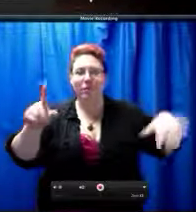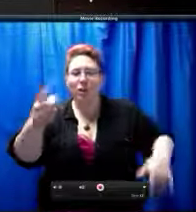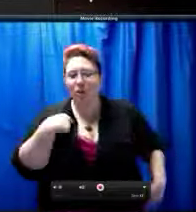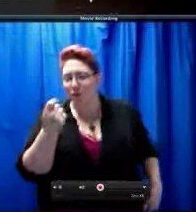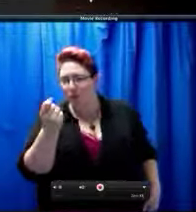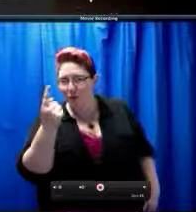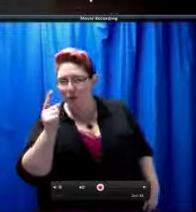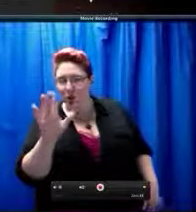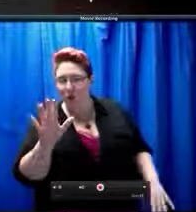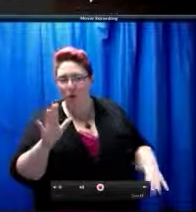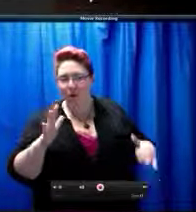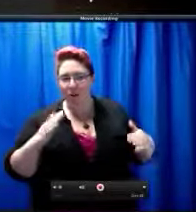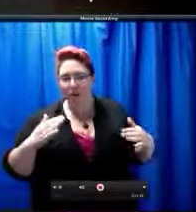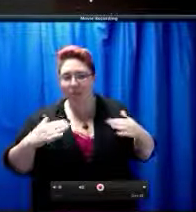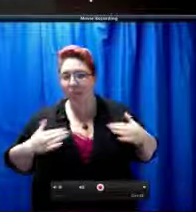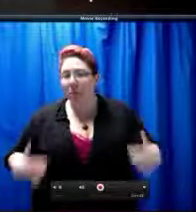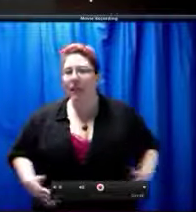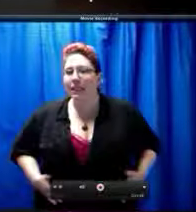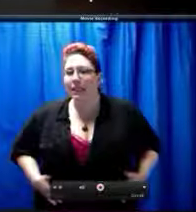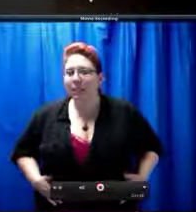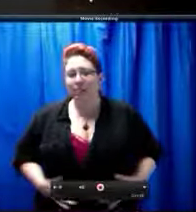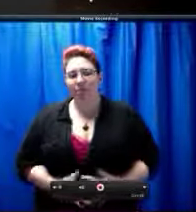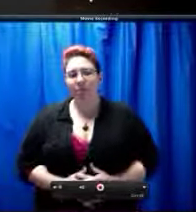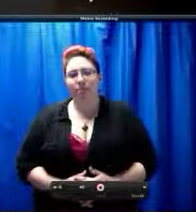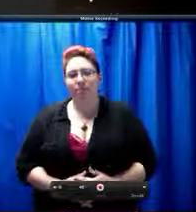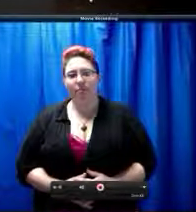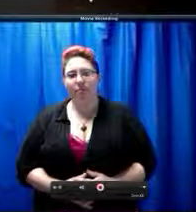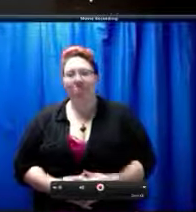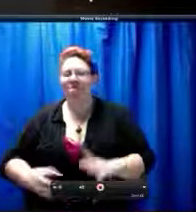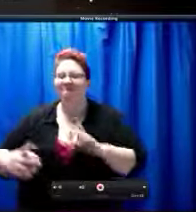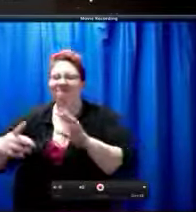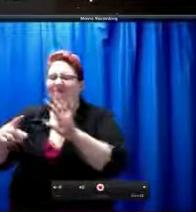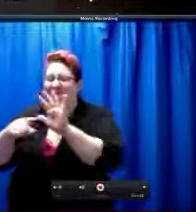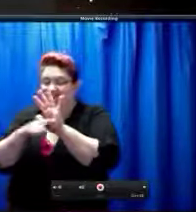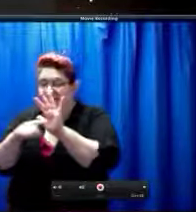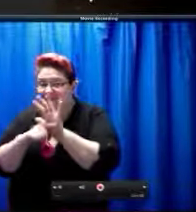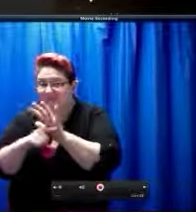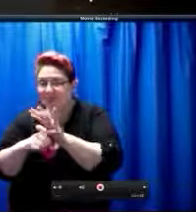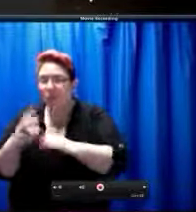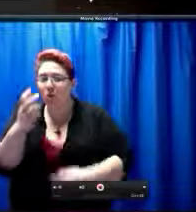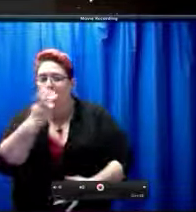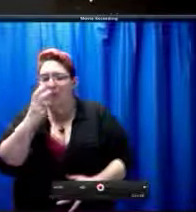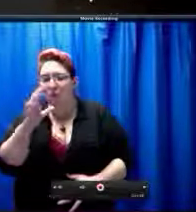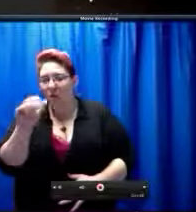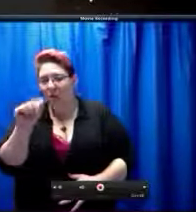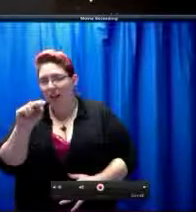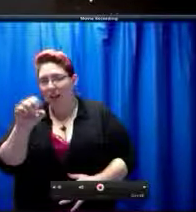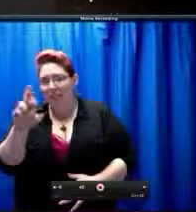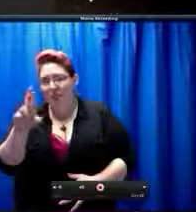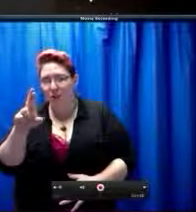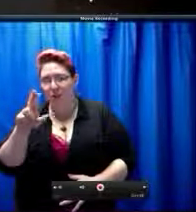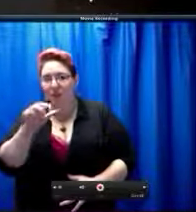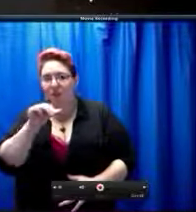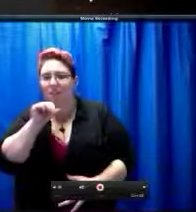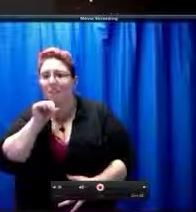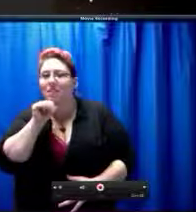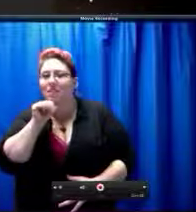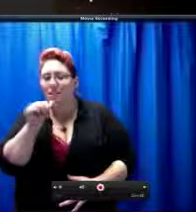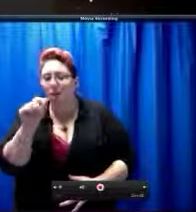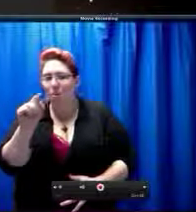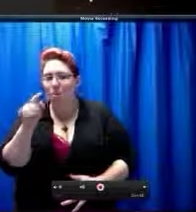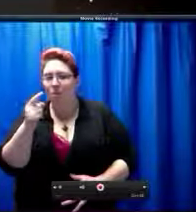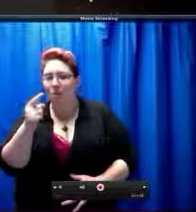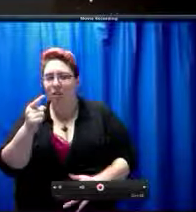before it's too late. That's right. So the bad news is that oral cancers are not one of the cancers that are actually